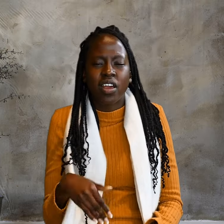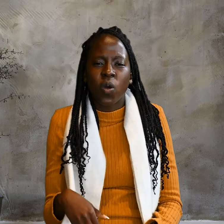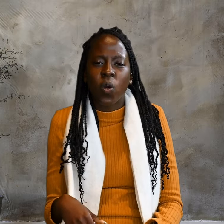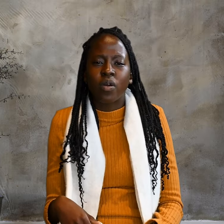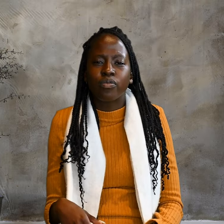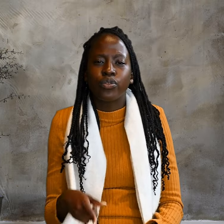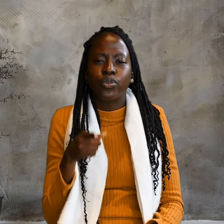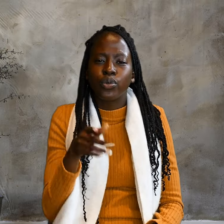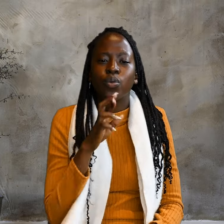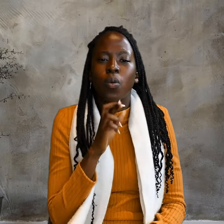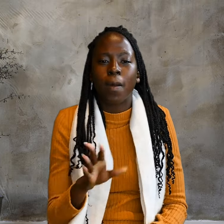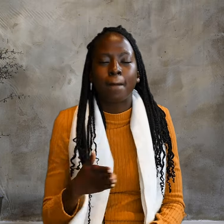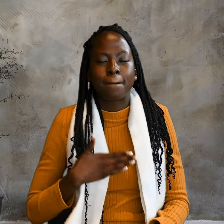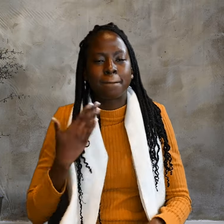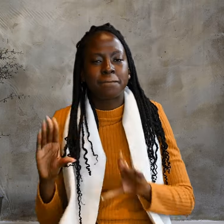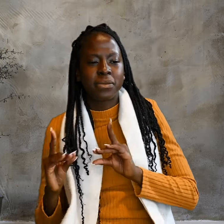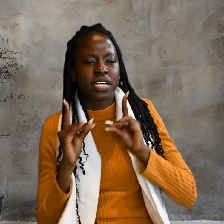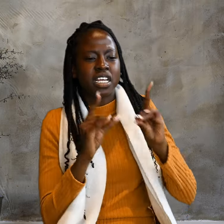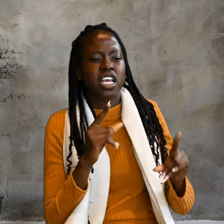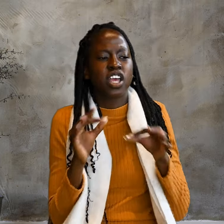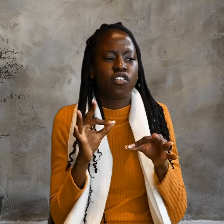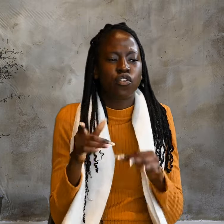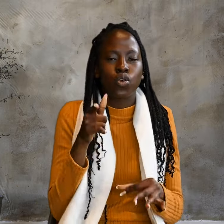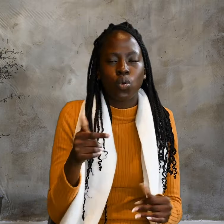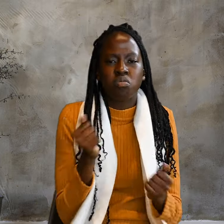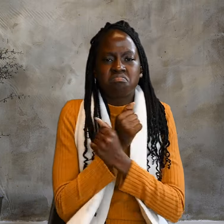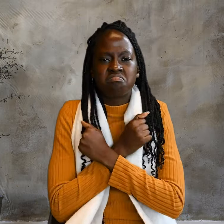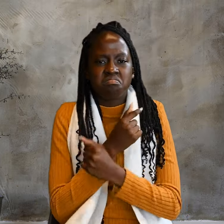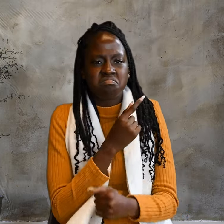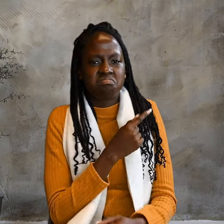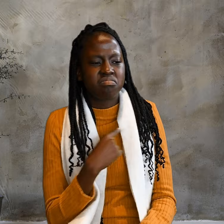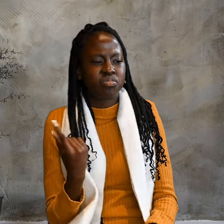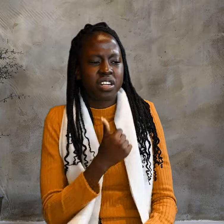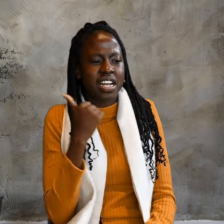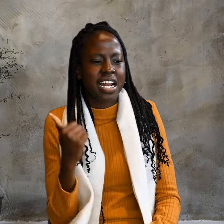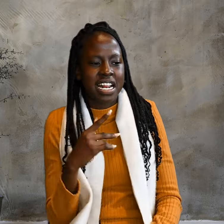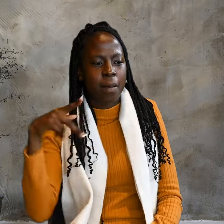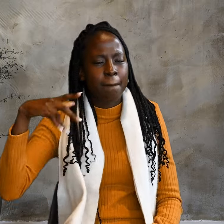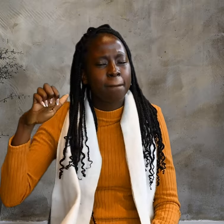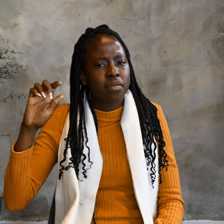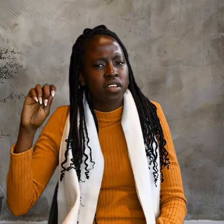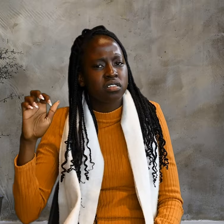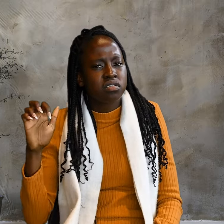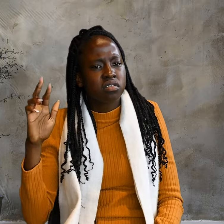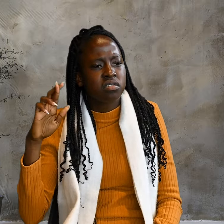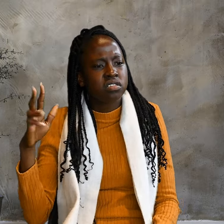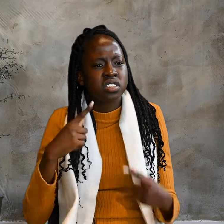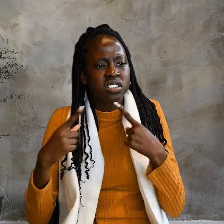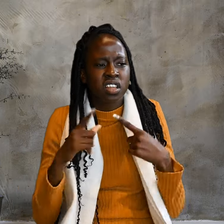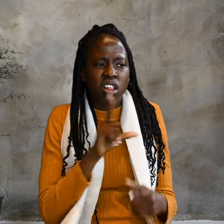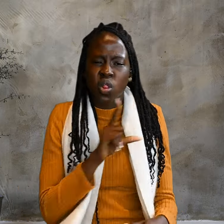one another." Simon Peter asked him, "Lord, where are you